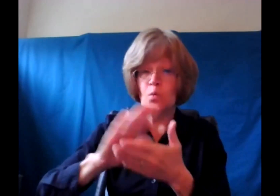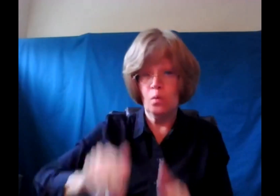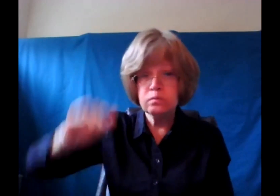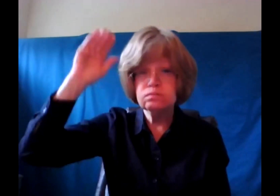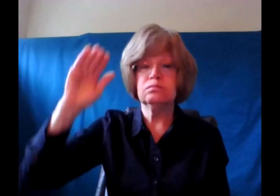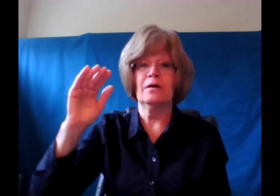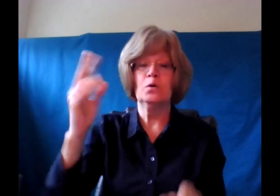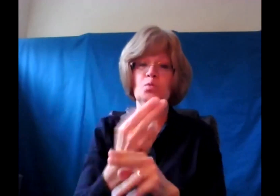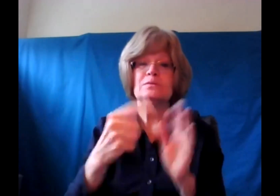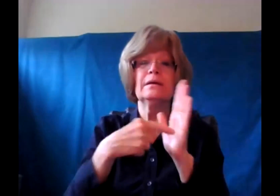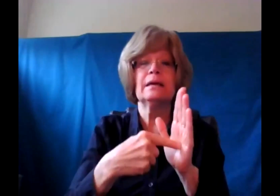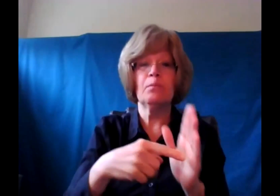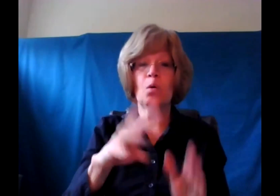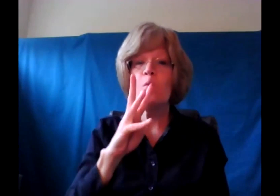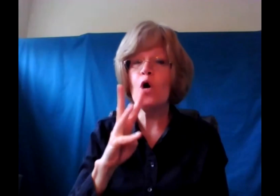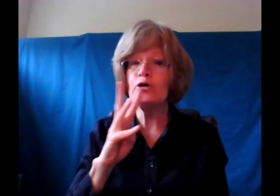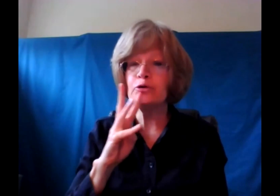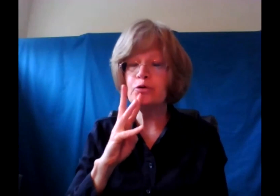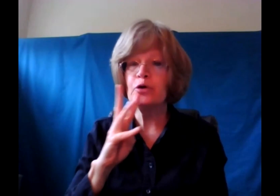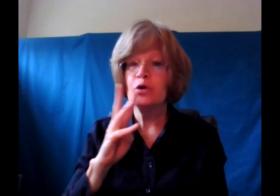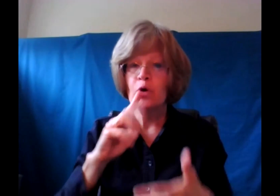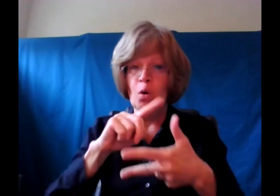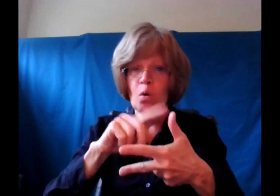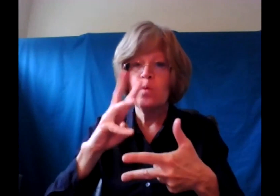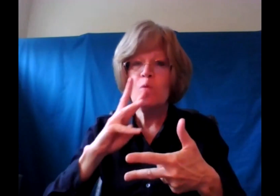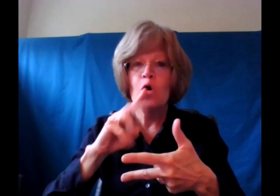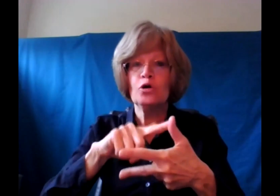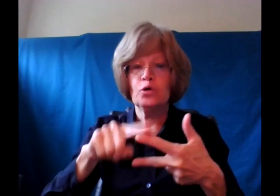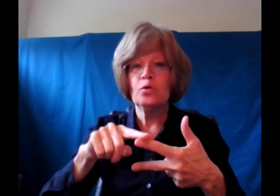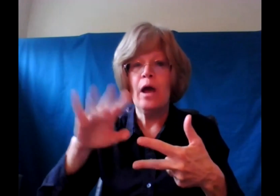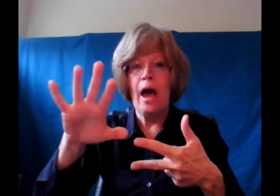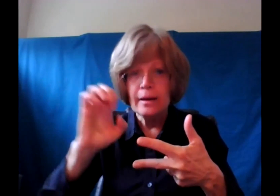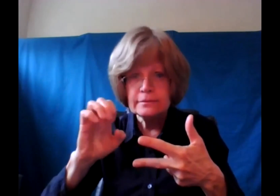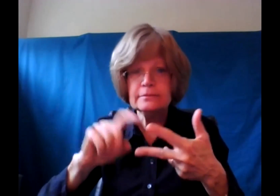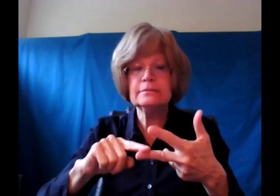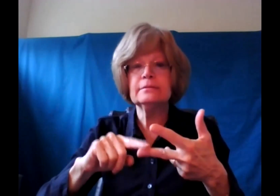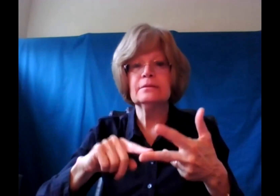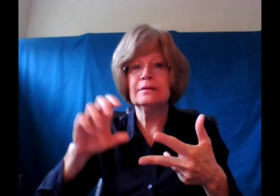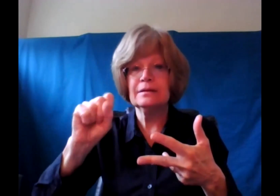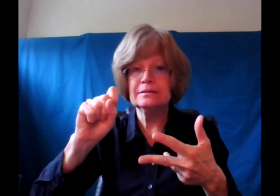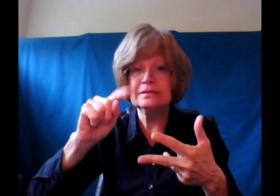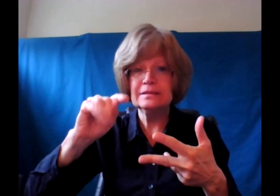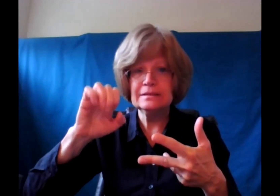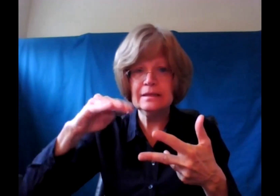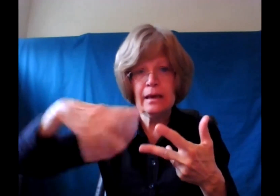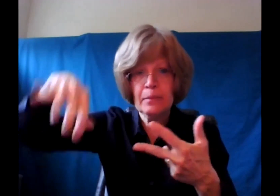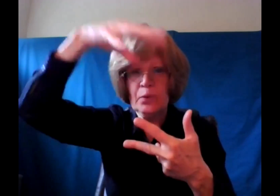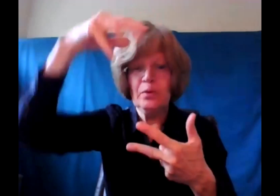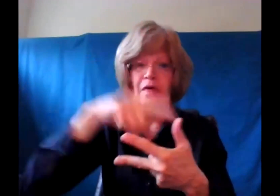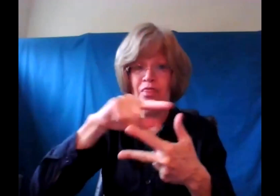water. You know, so water, steam, and ice, three forms of H2O.